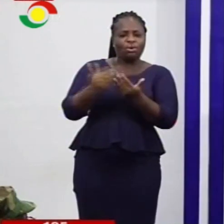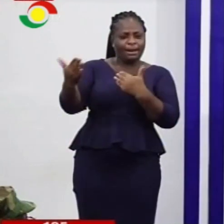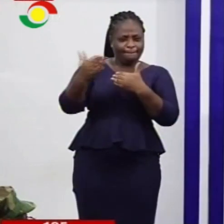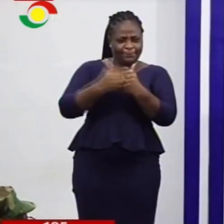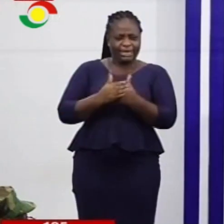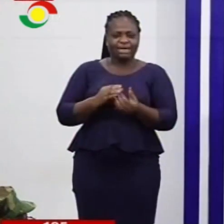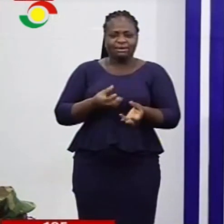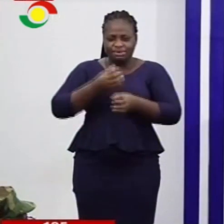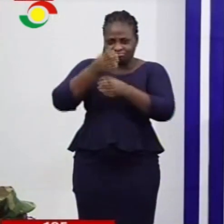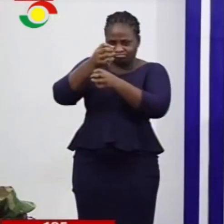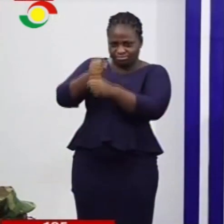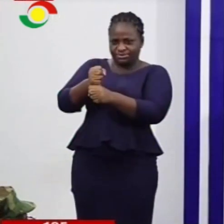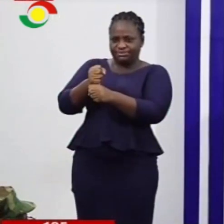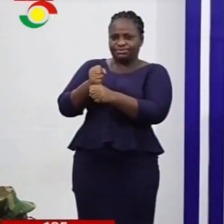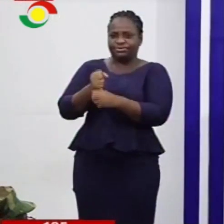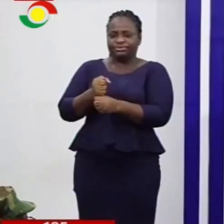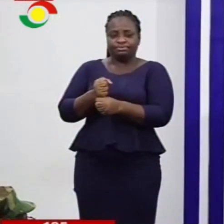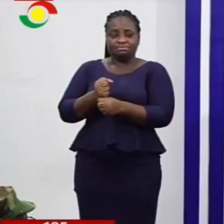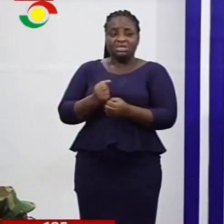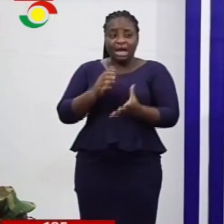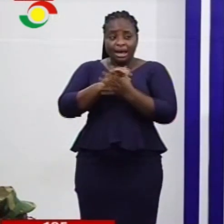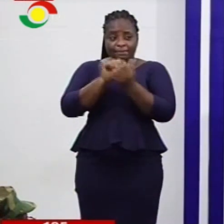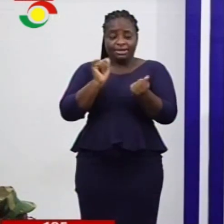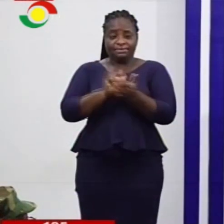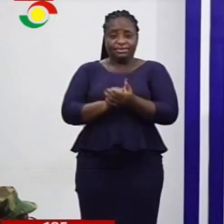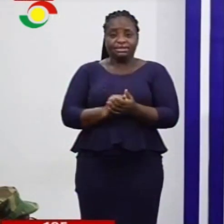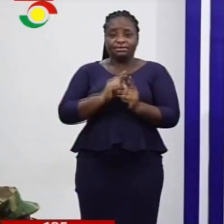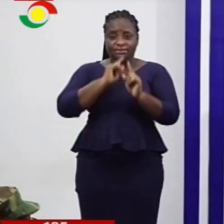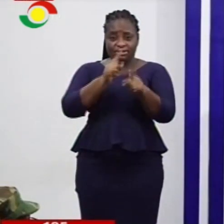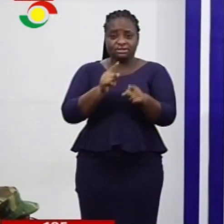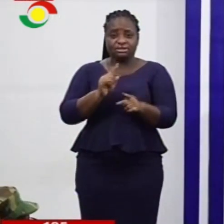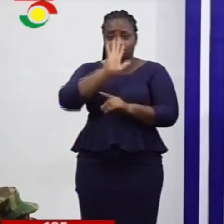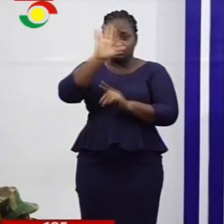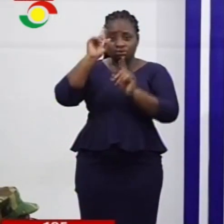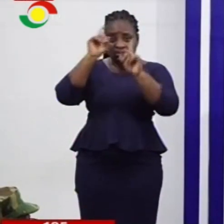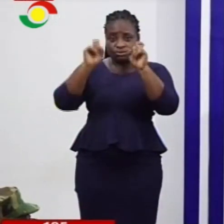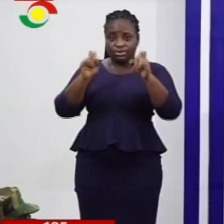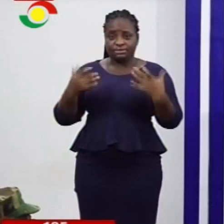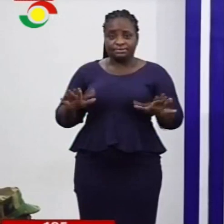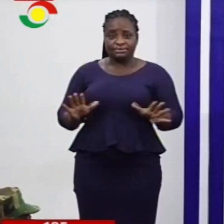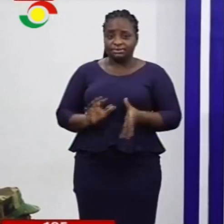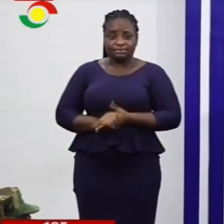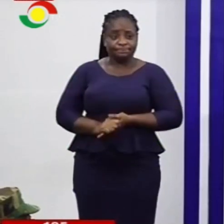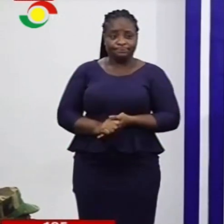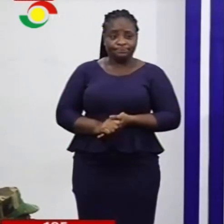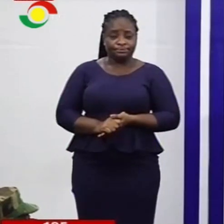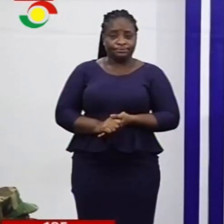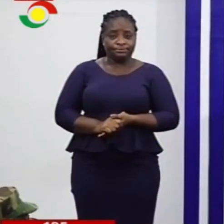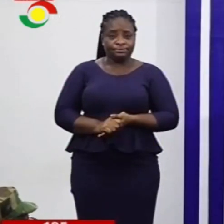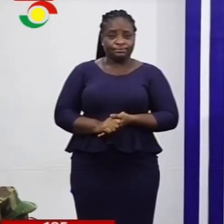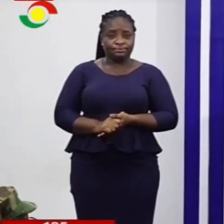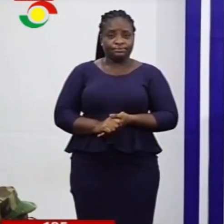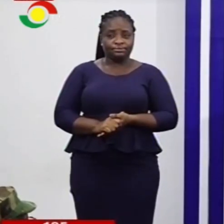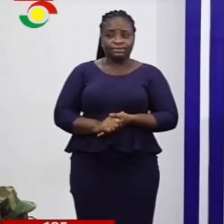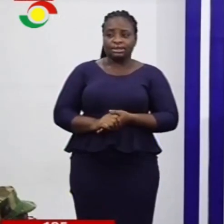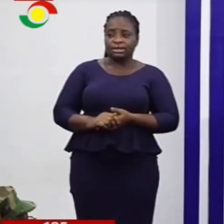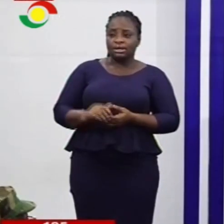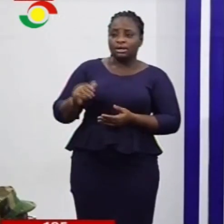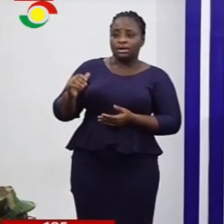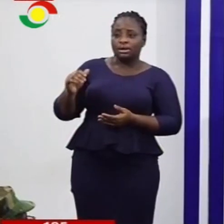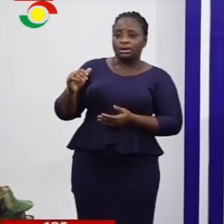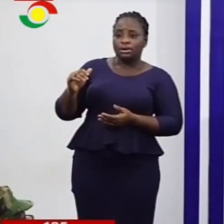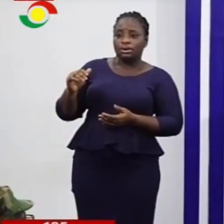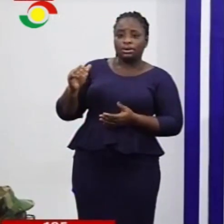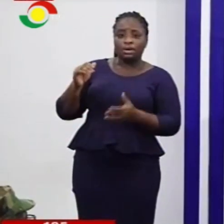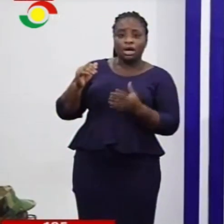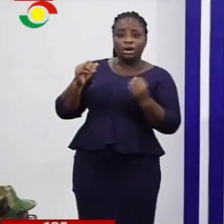on how it went. Which is in the man's questions and in a way. Master, I'll be sir, question. Are you